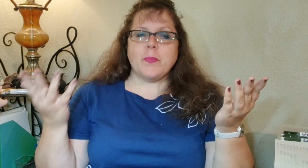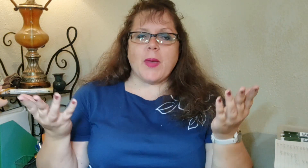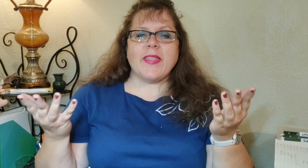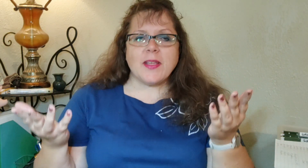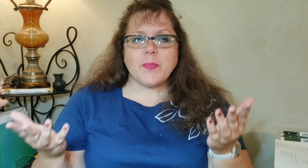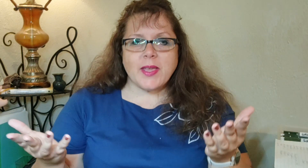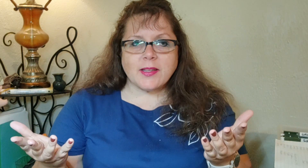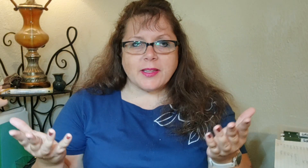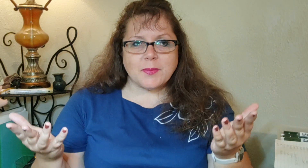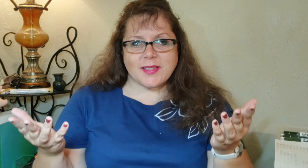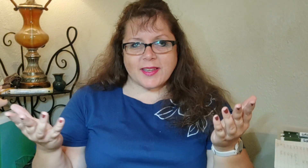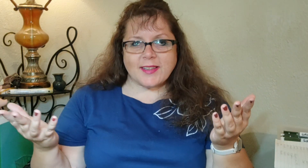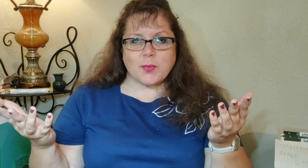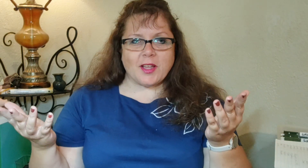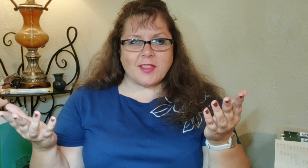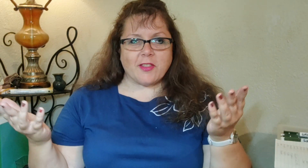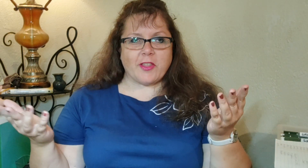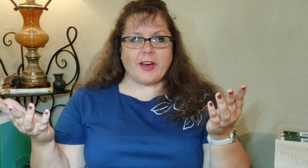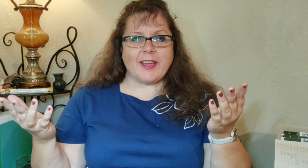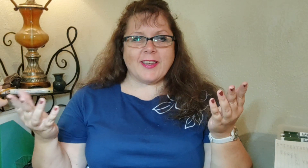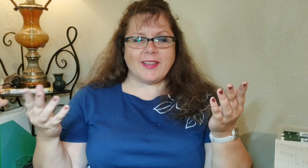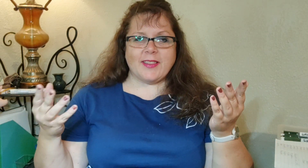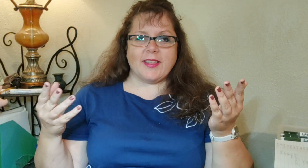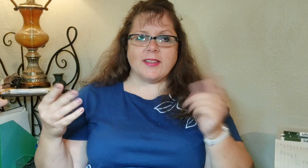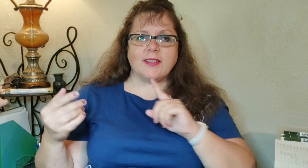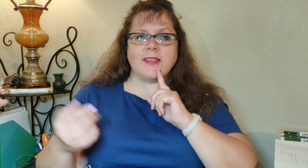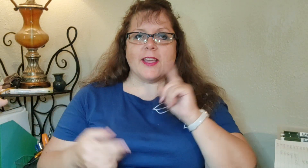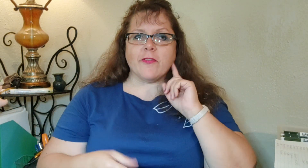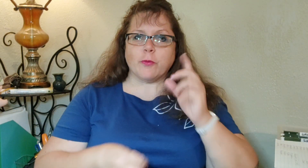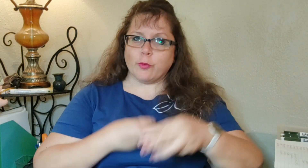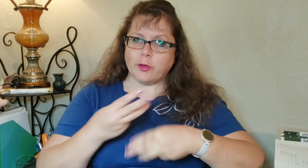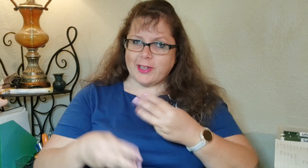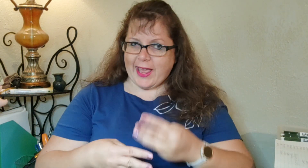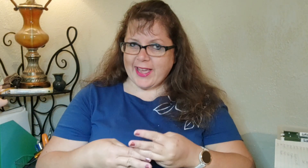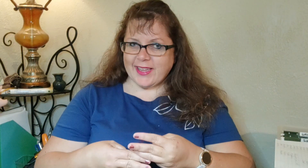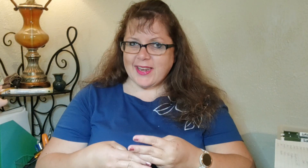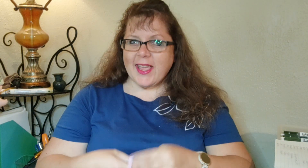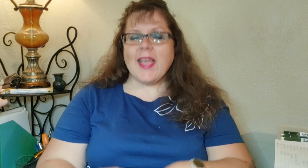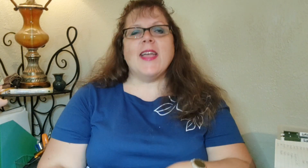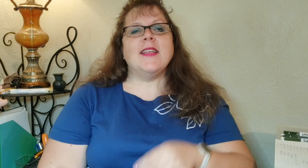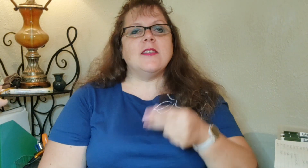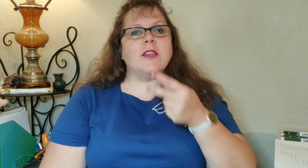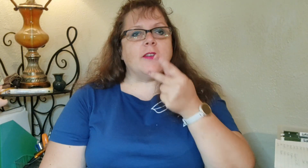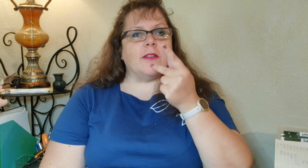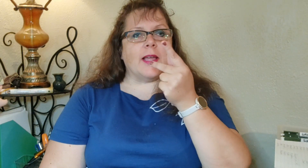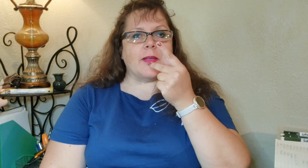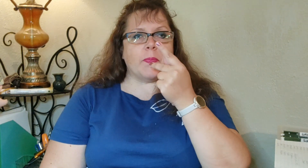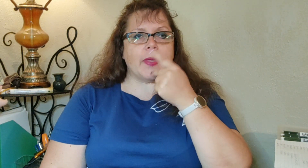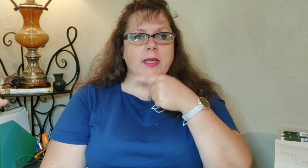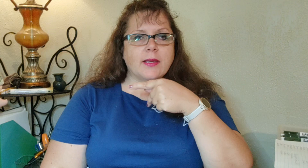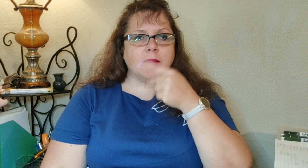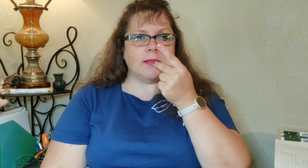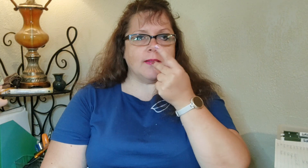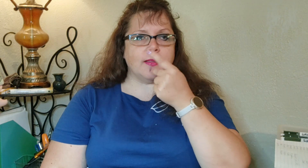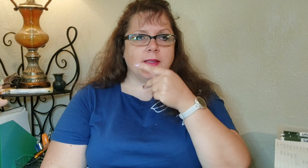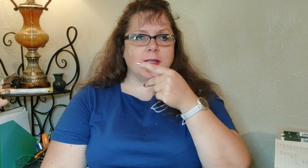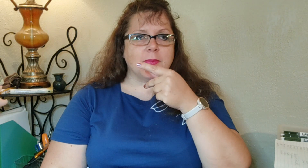I think pink lipstick is probably the thought the deaf world had. So like pink